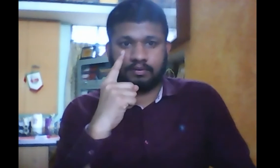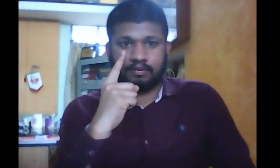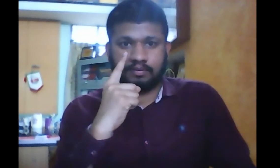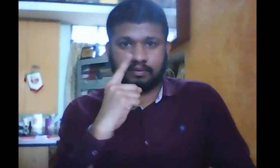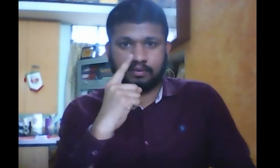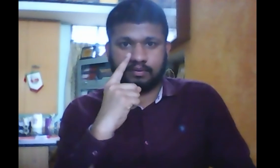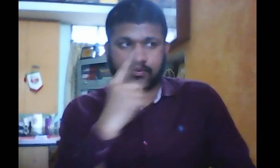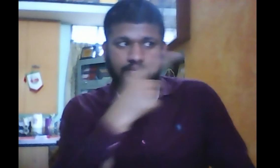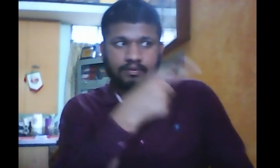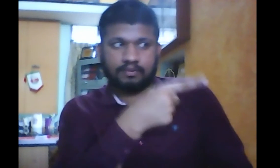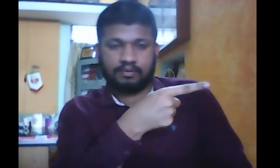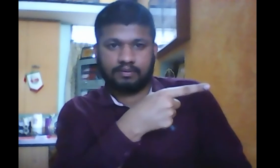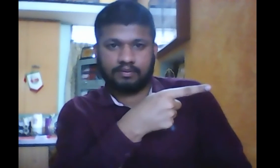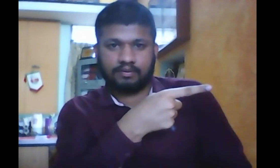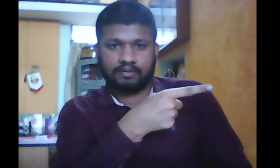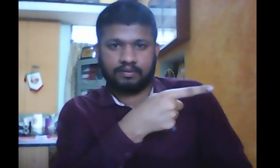Good. And just point out. Yeah.